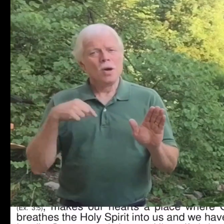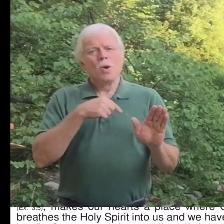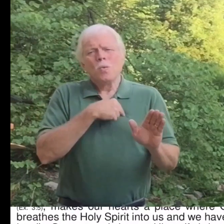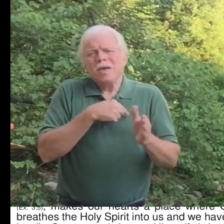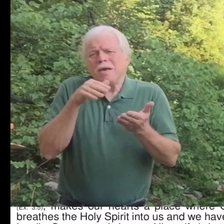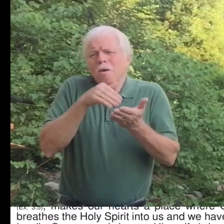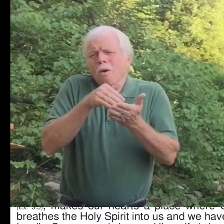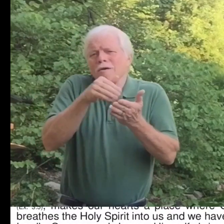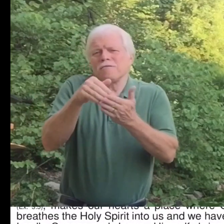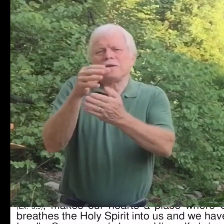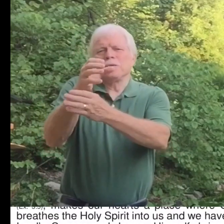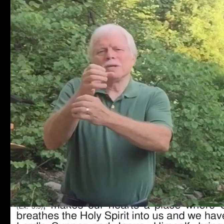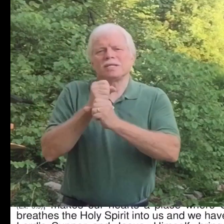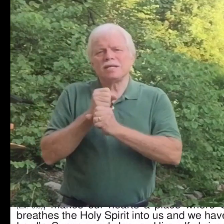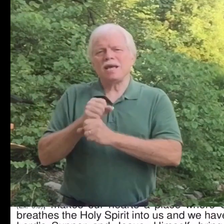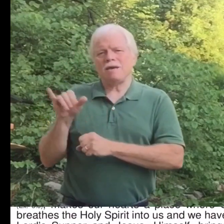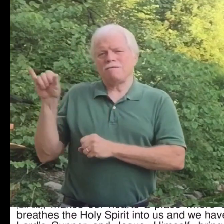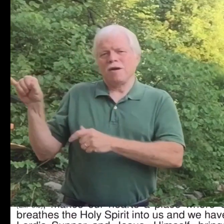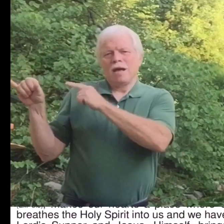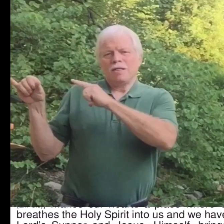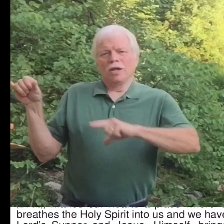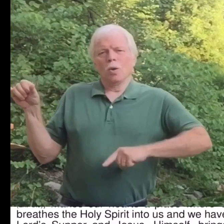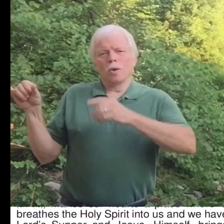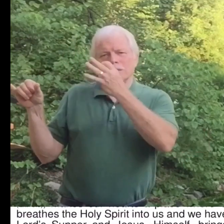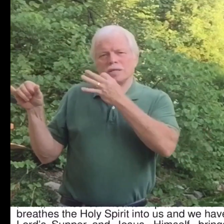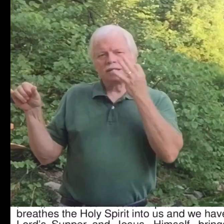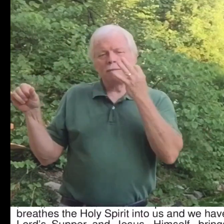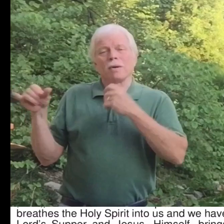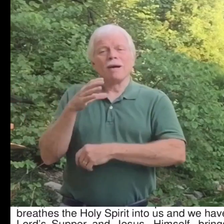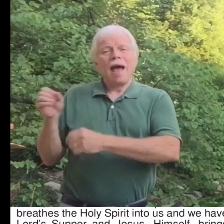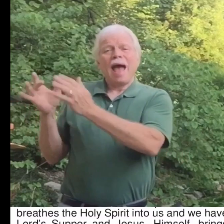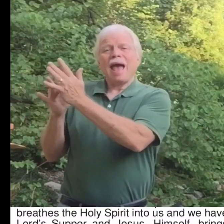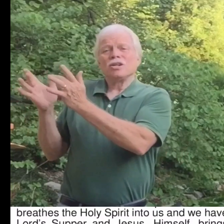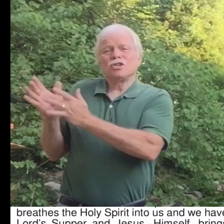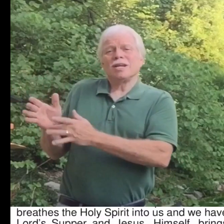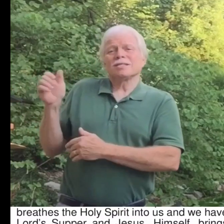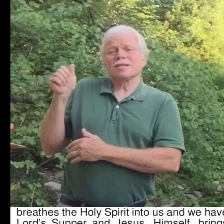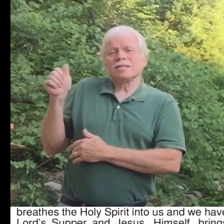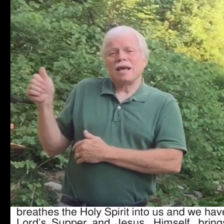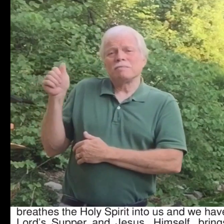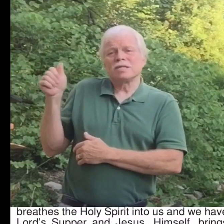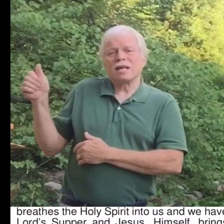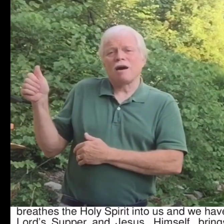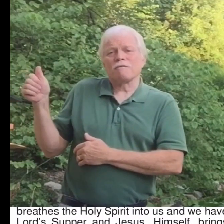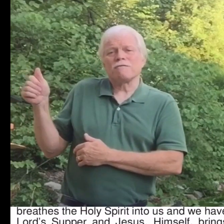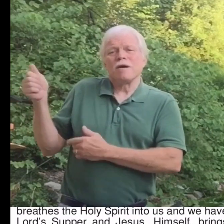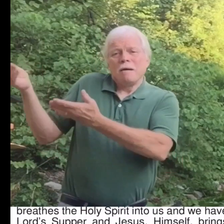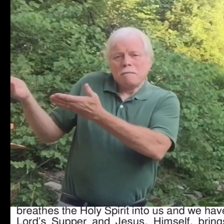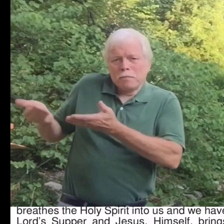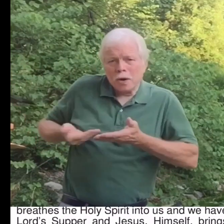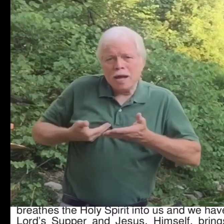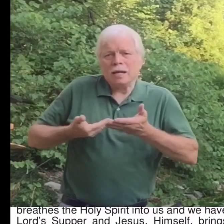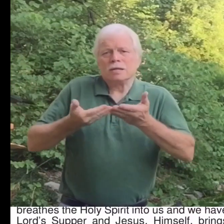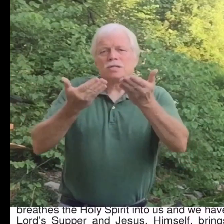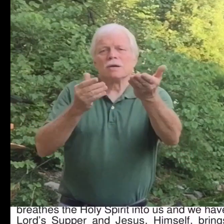peace. We often receive the Lord's Supper, and Jesus himself